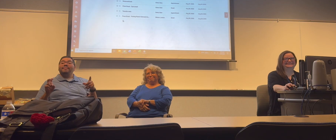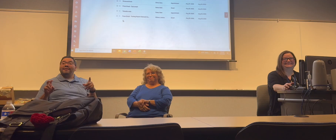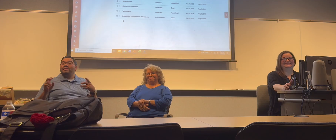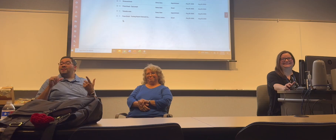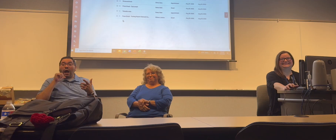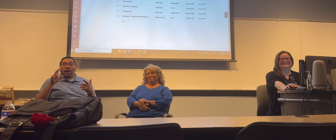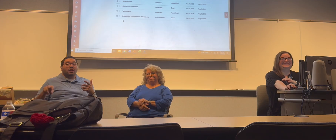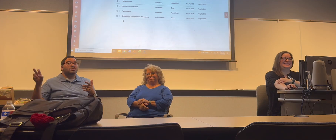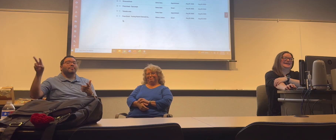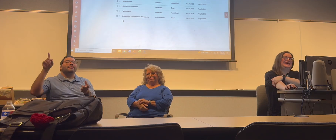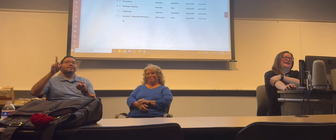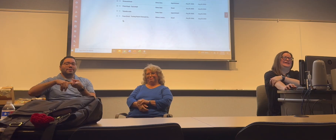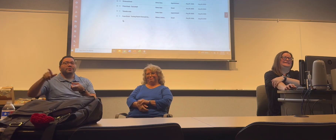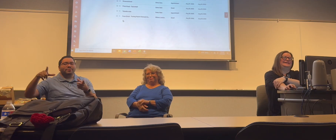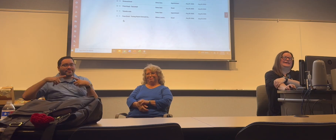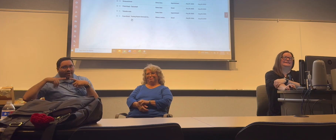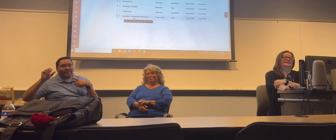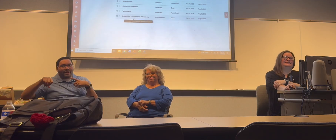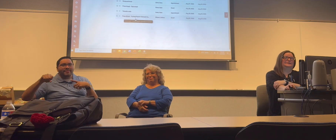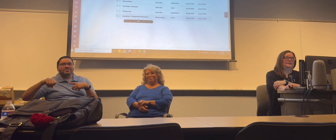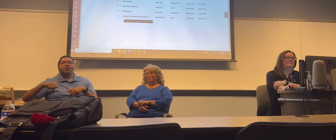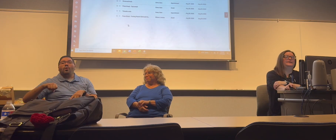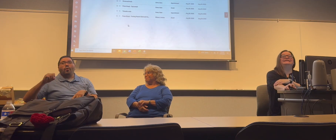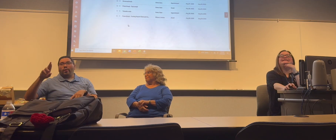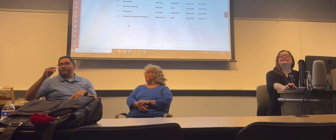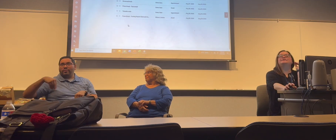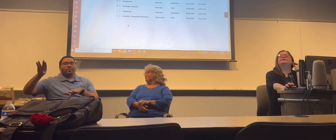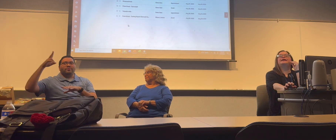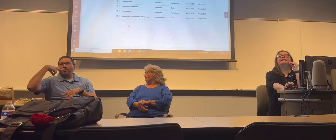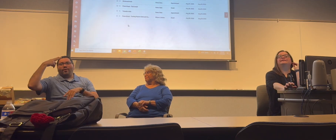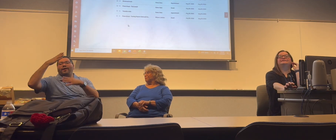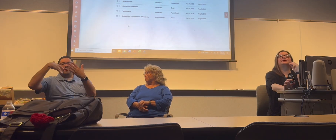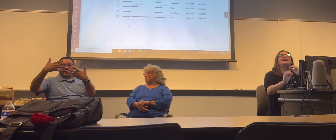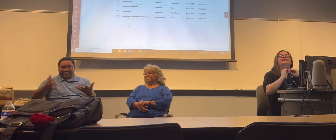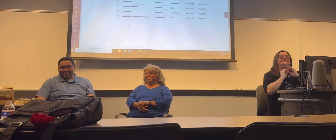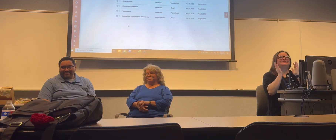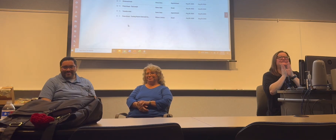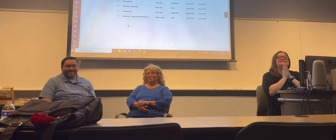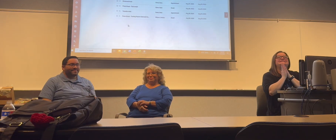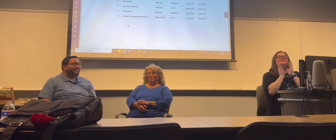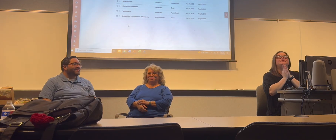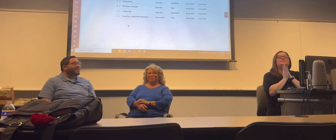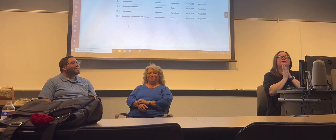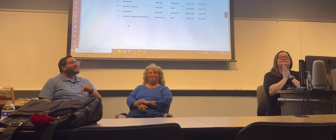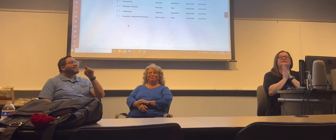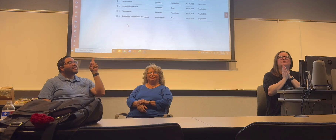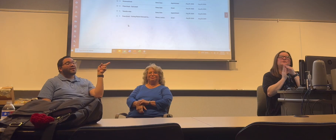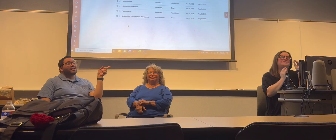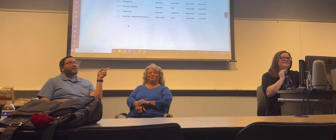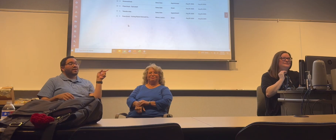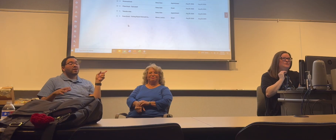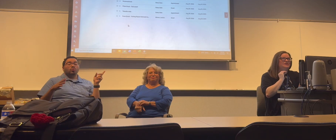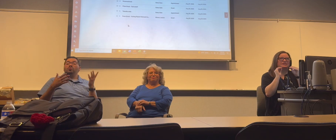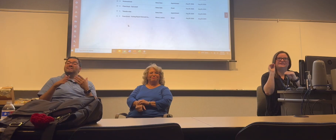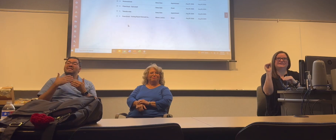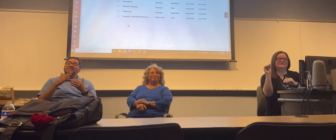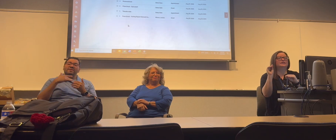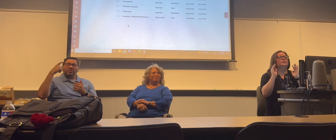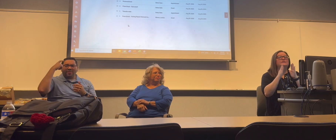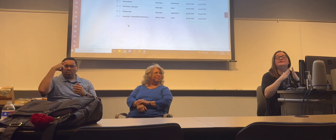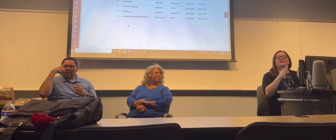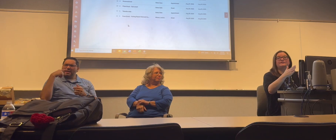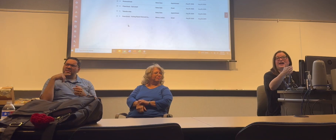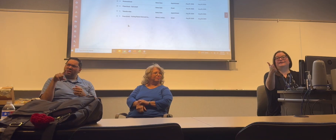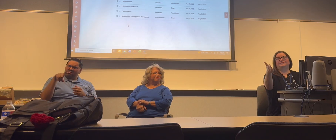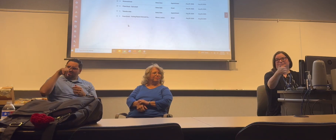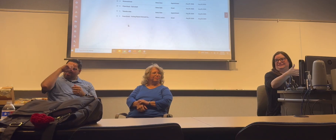Victor Everything White, else is yes. everything we know. Yeah, but again, it's easy for the brain to go, well, this is weird, and this,